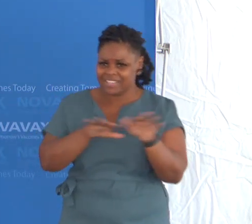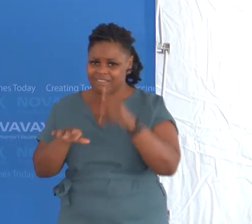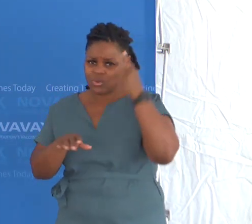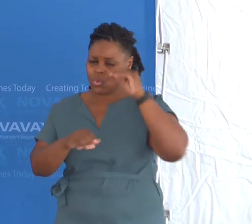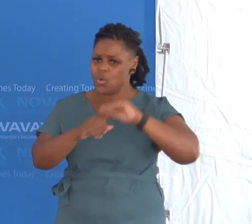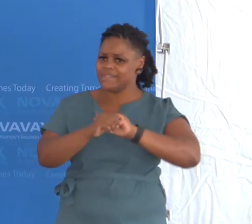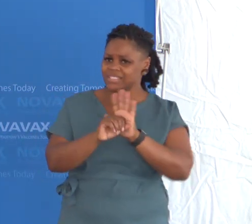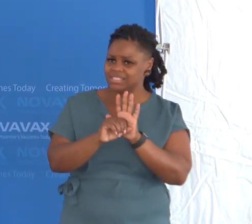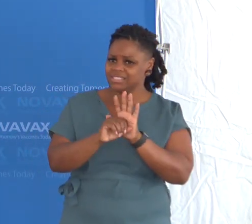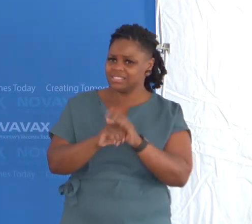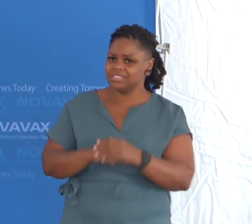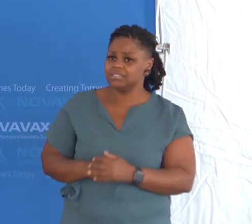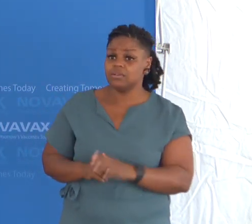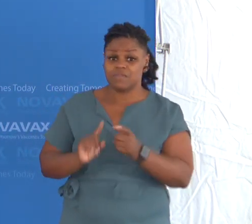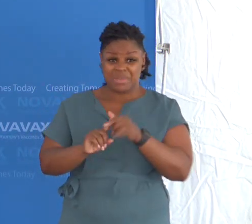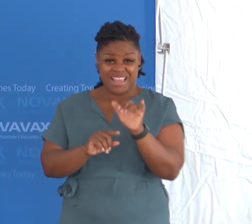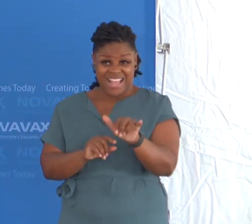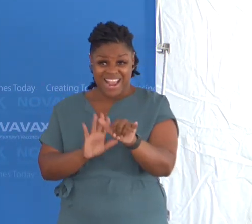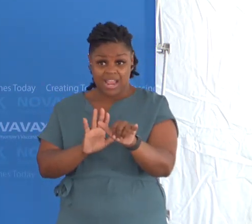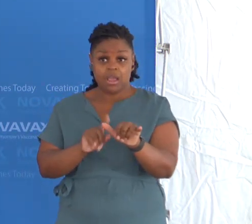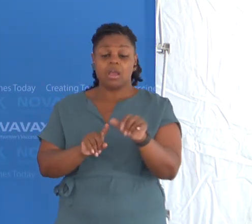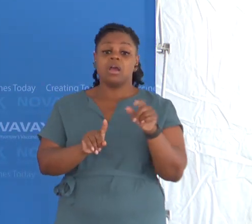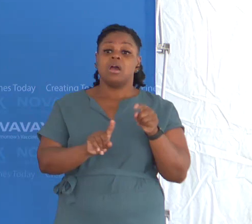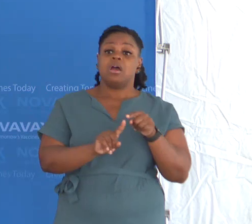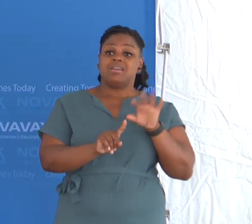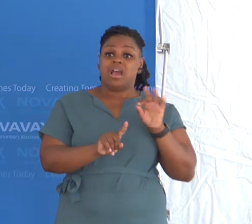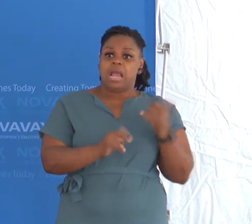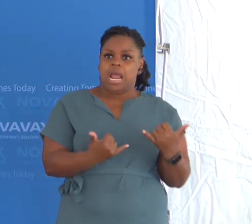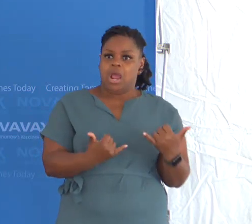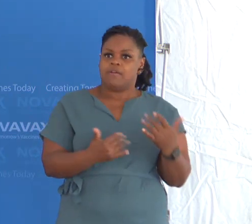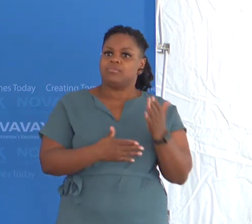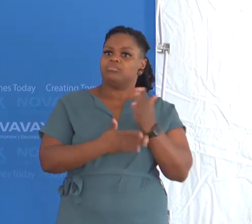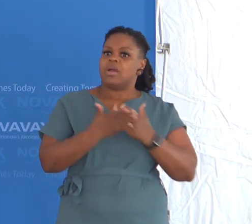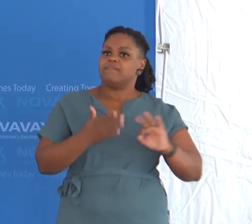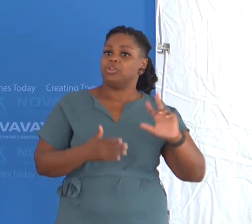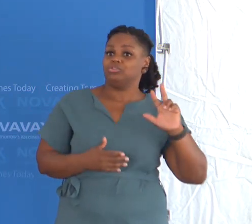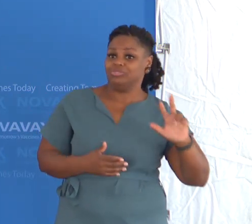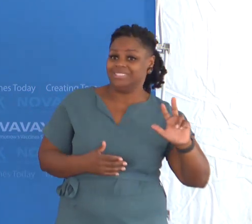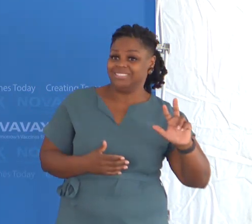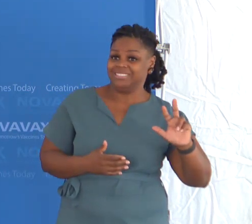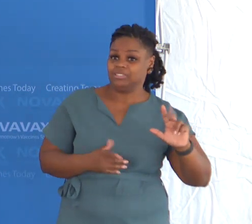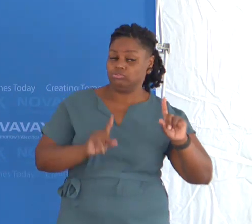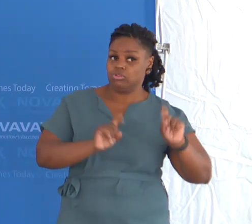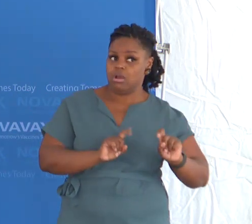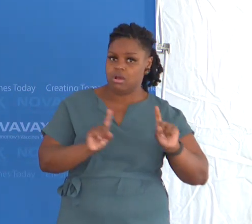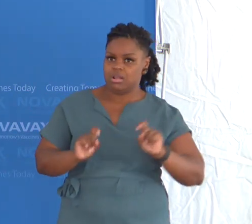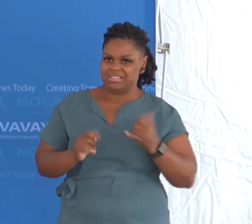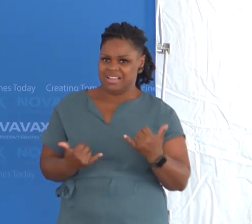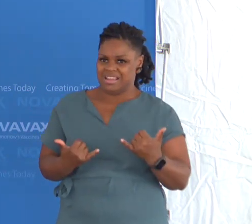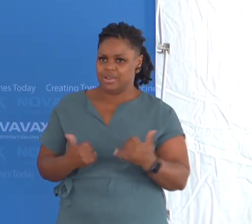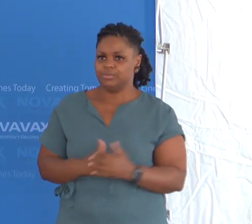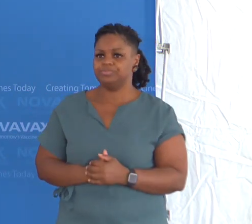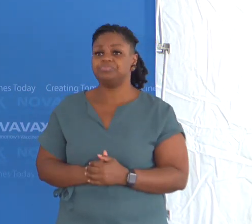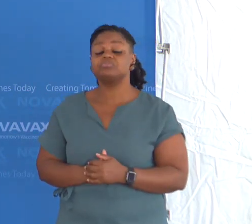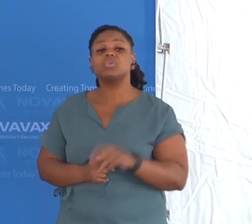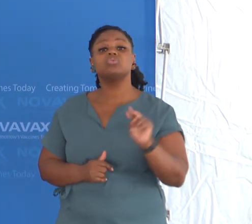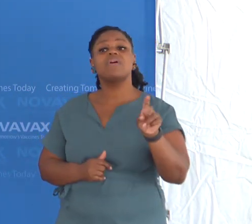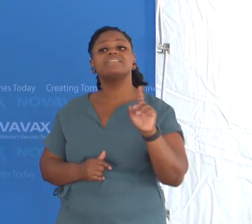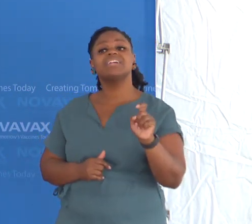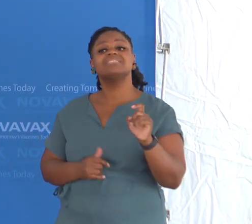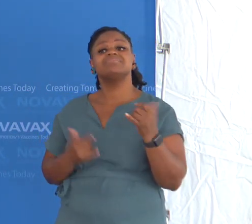in phase 3 clinical trials. Novavax is a shining example of that pivoted response,